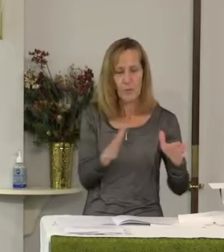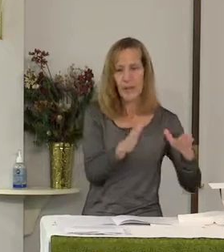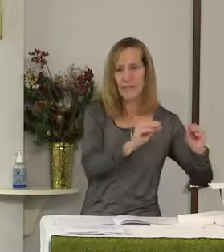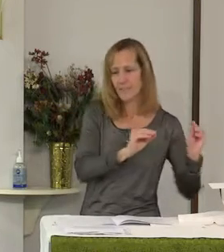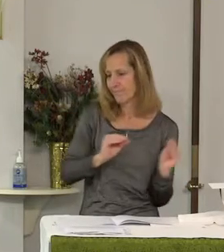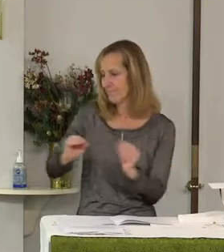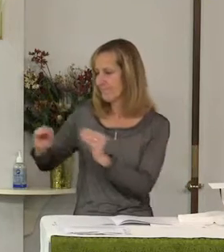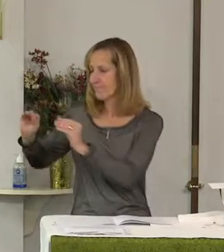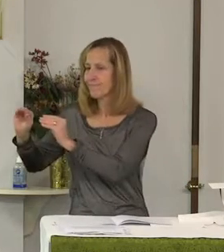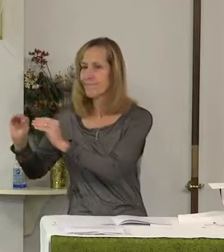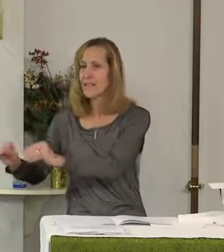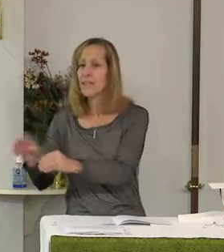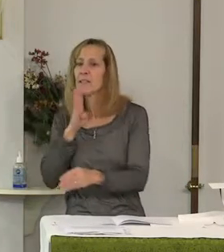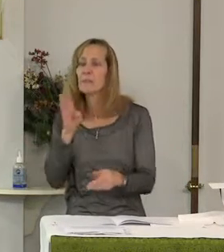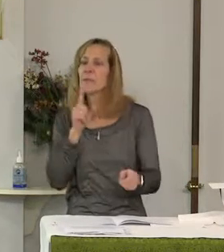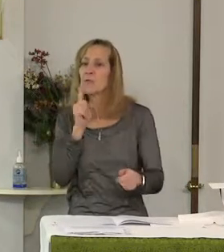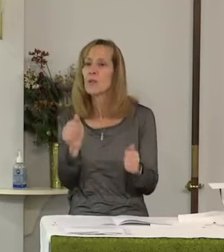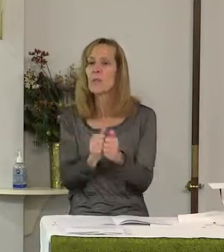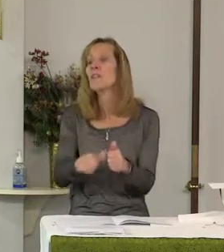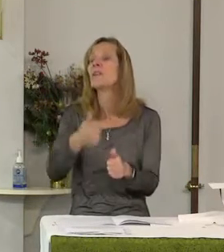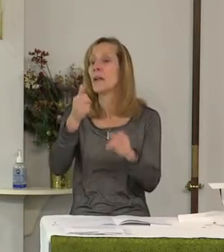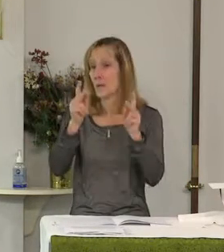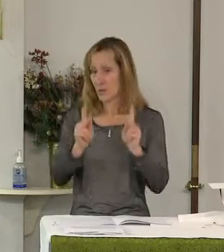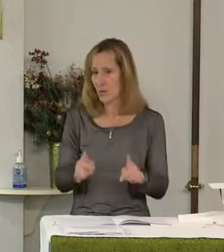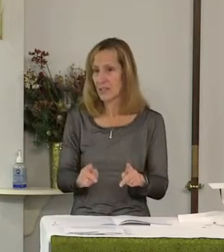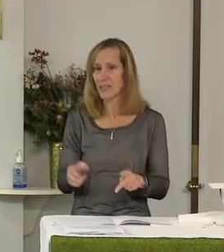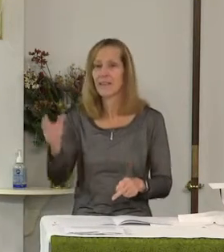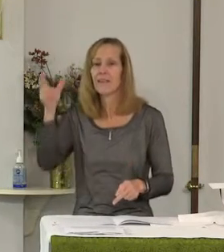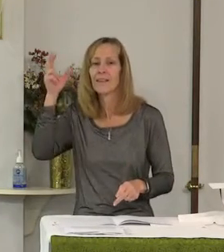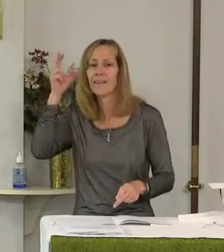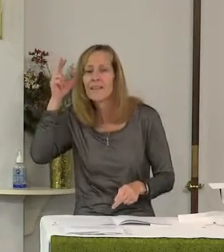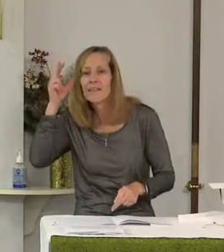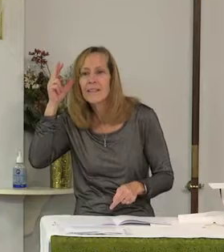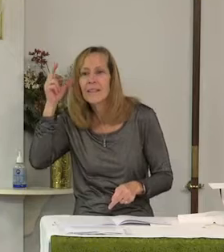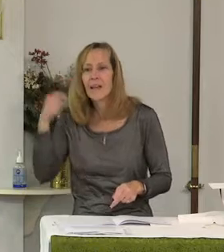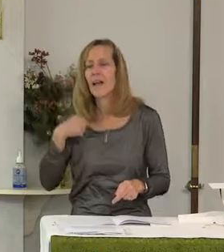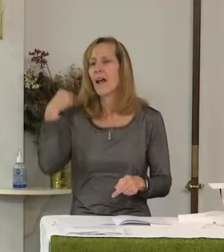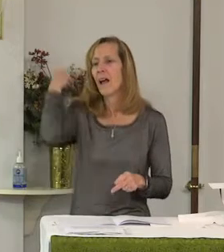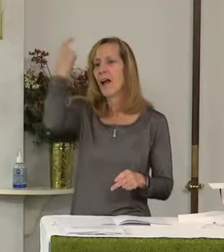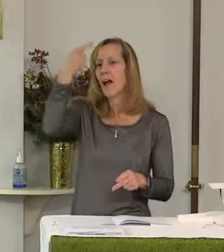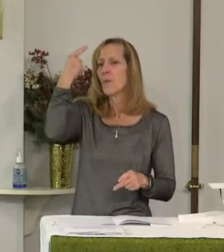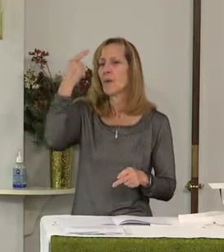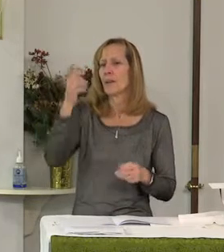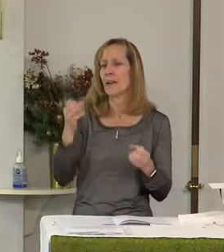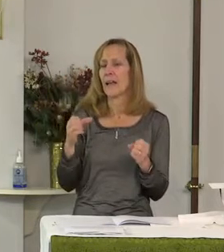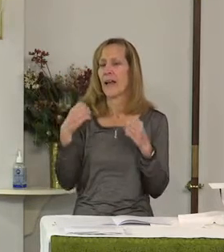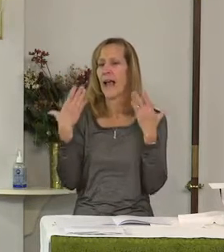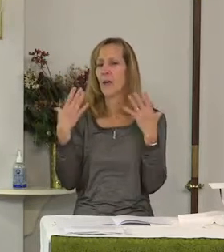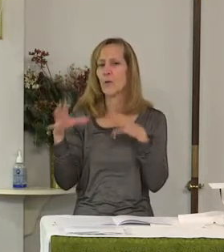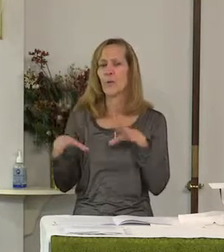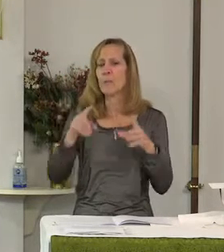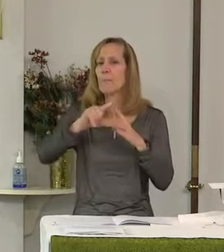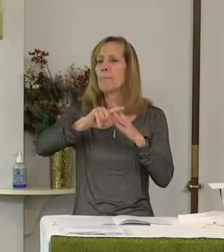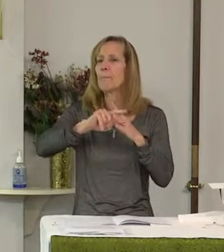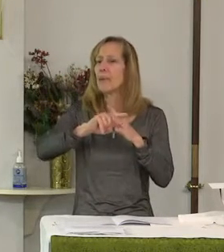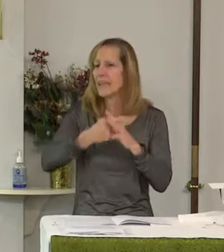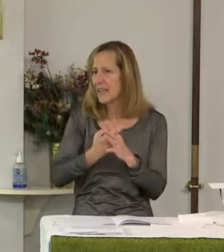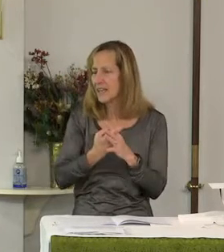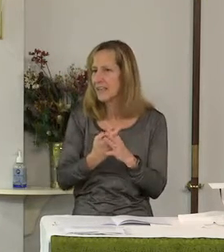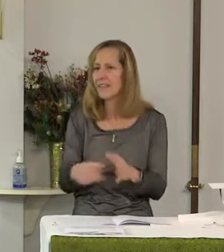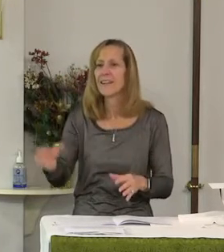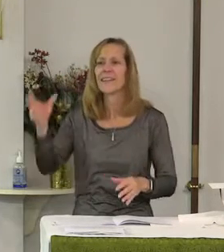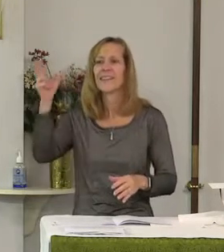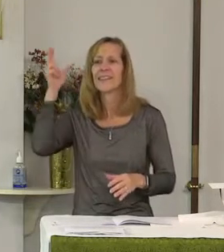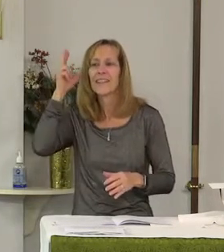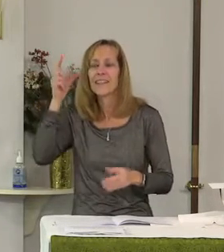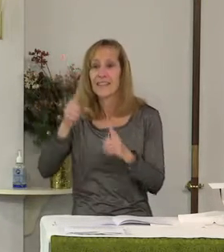aside to be truly with another person. So I wonder, how do we even begin to